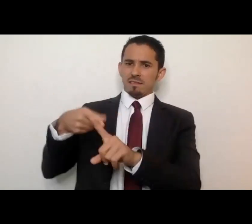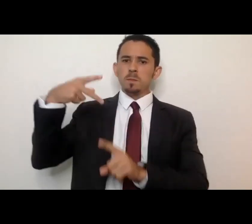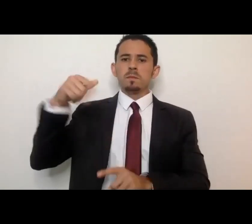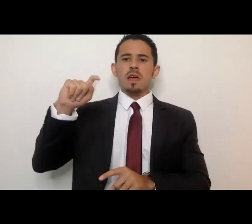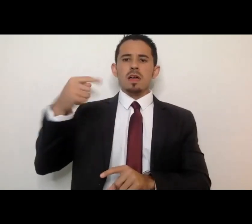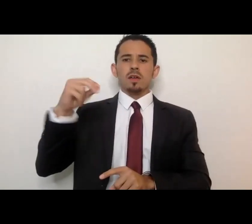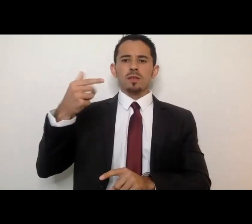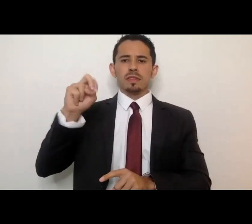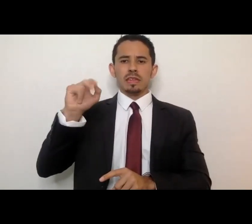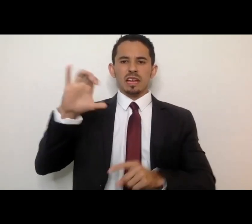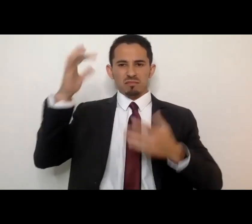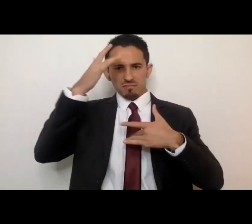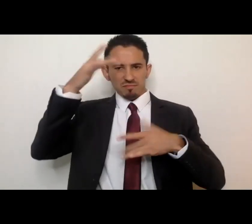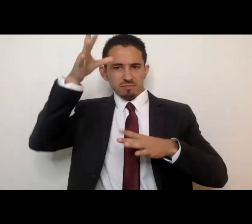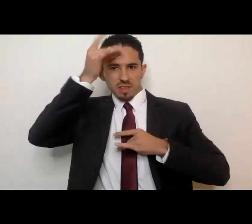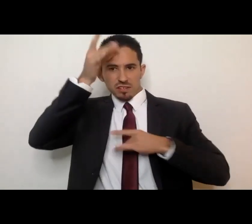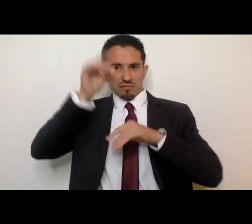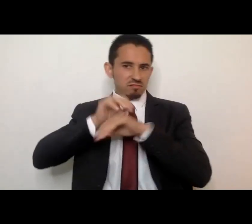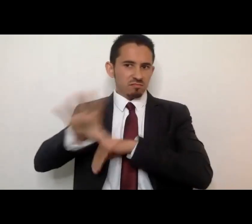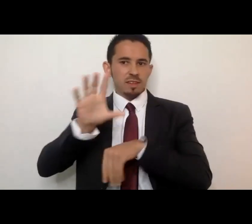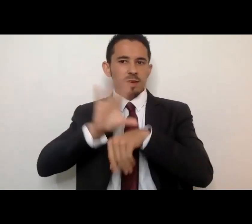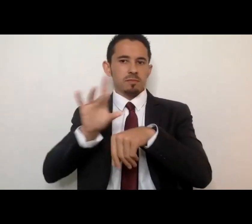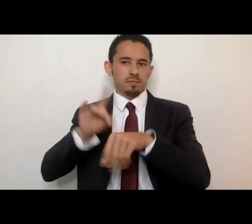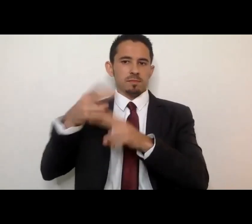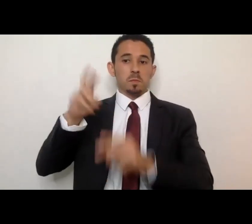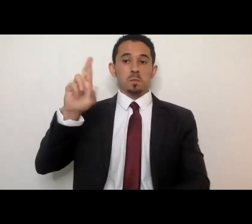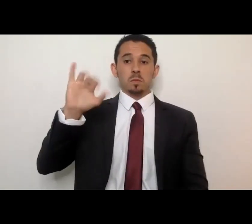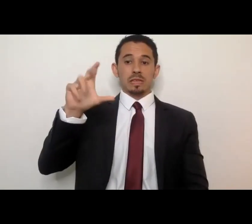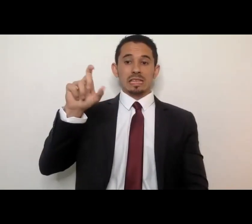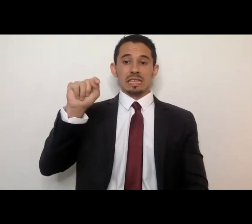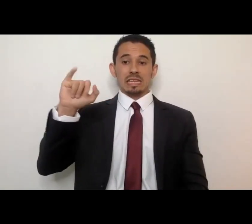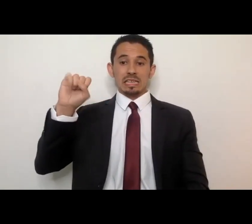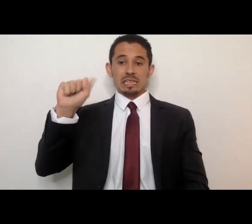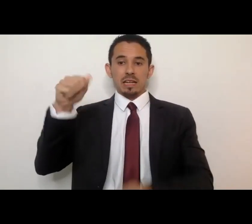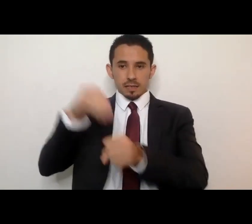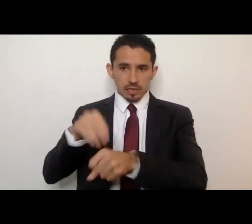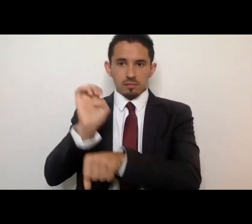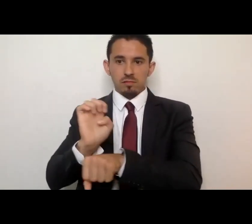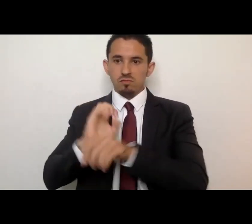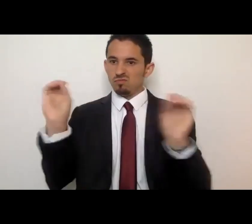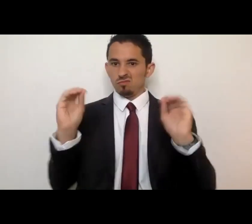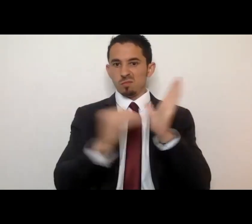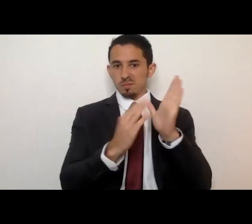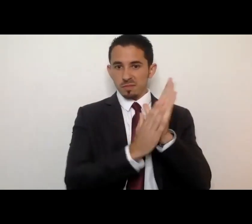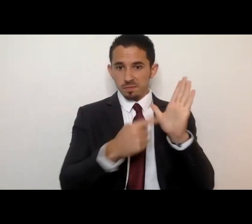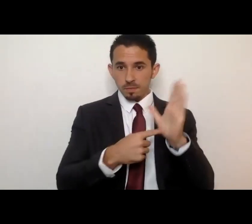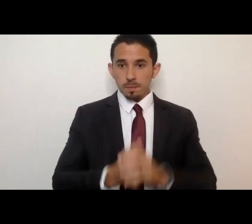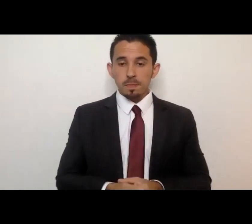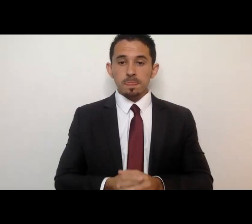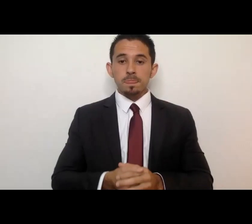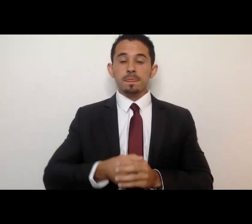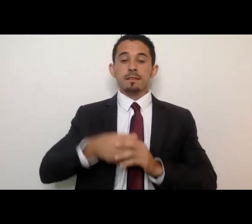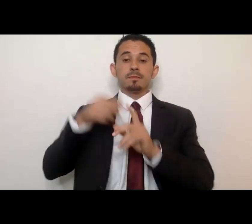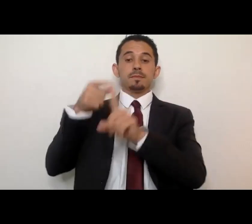no documented cases of pathogenic rickettsia in Ecuador, of bacteria known